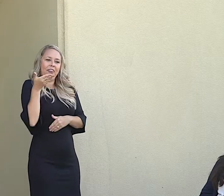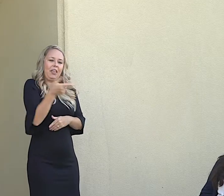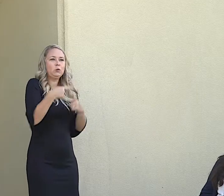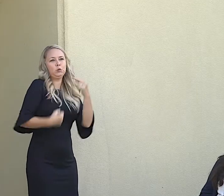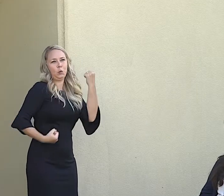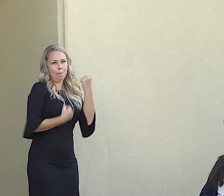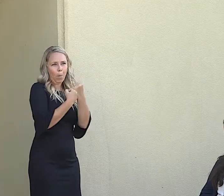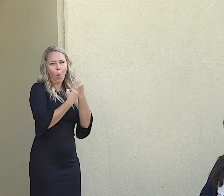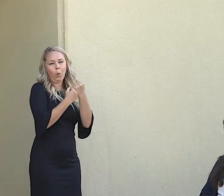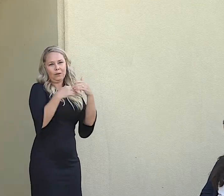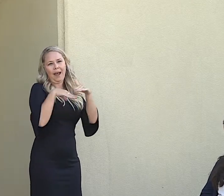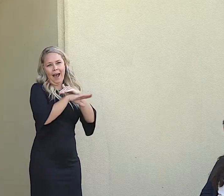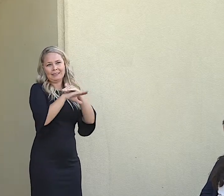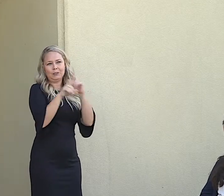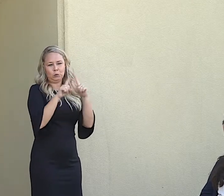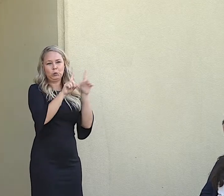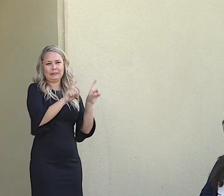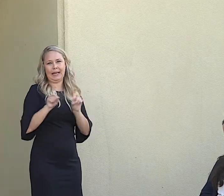that.